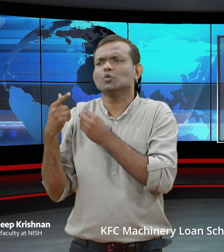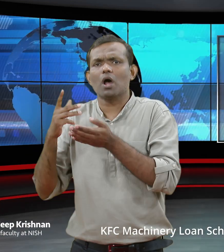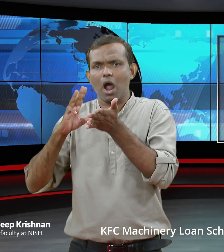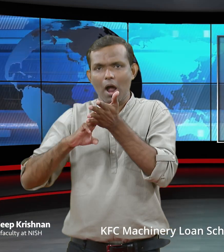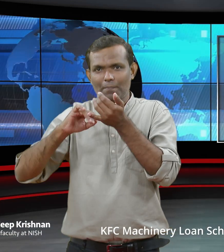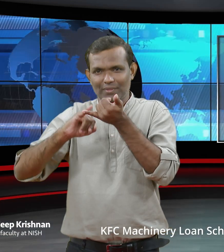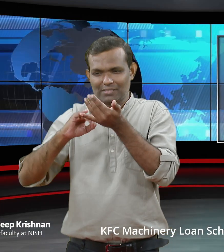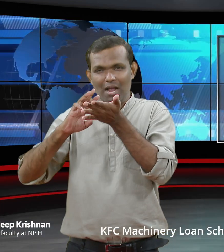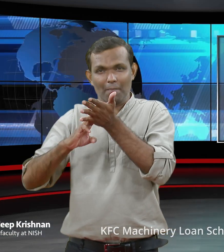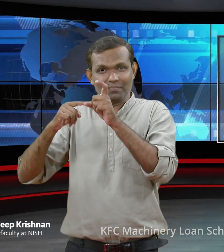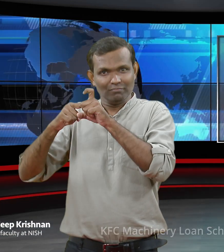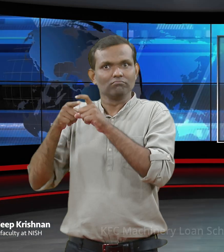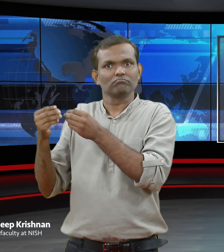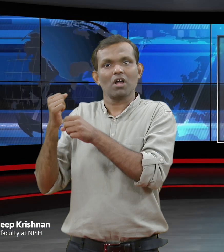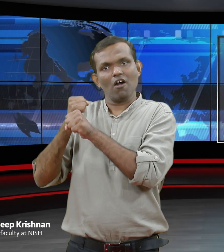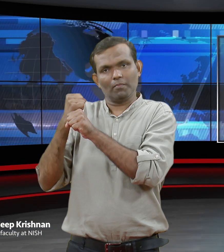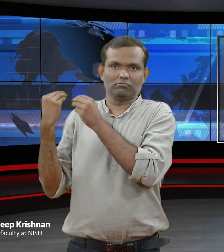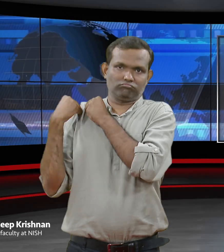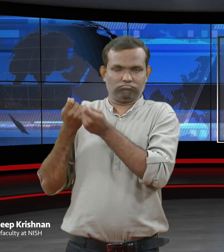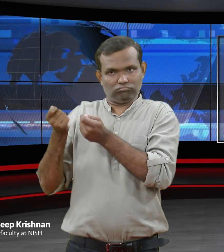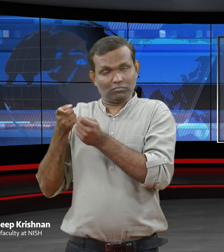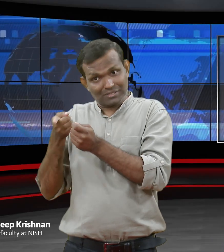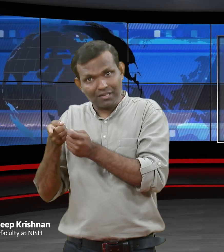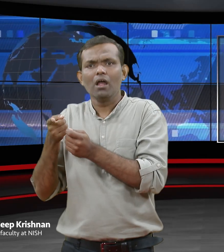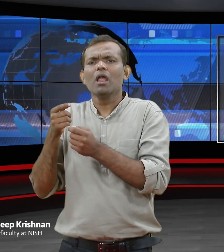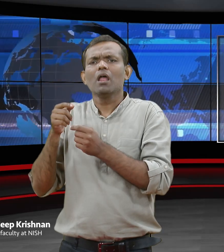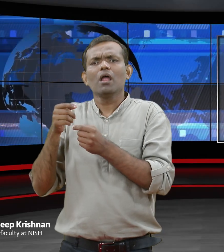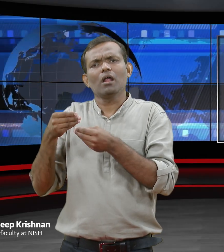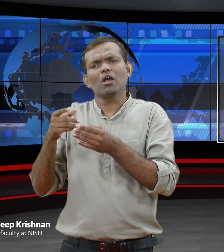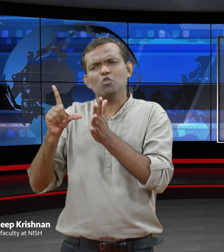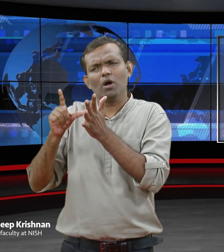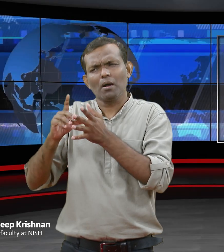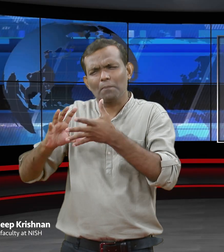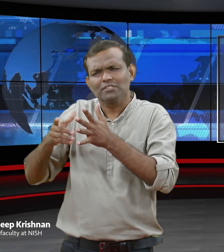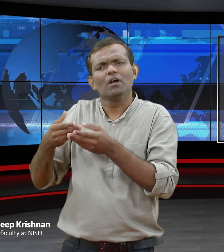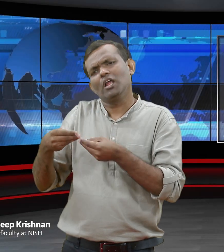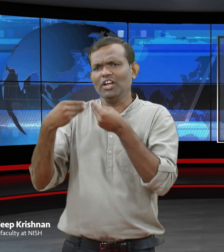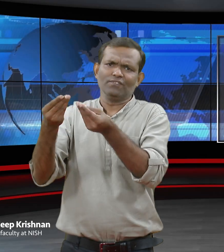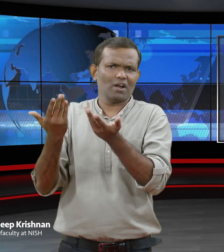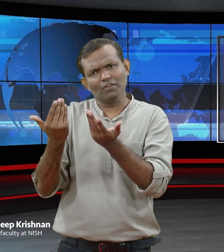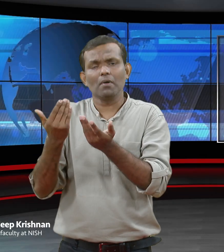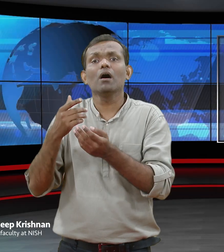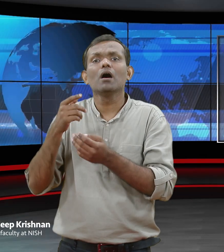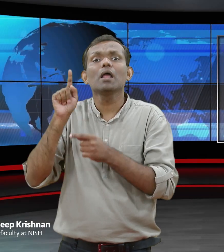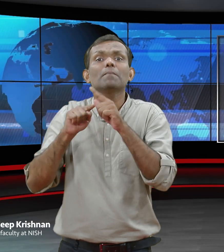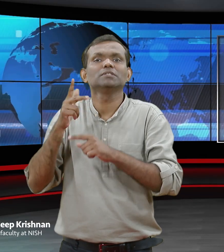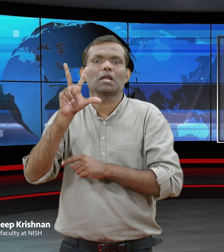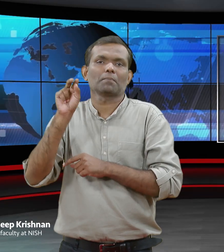help small businesses expand or modernize. The scheme offers loans up to 5 crores covering 80%